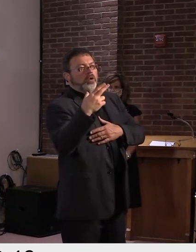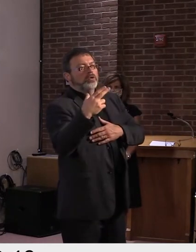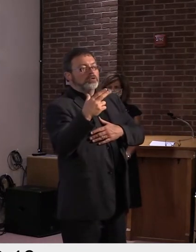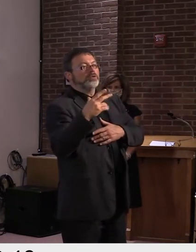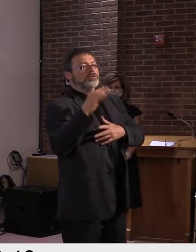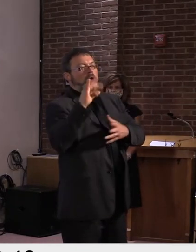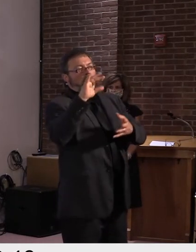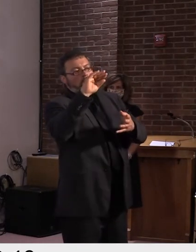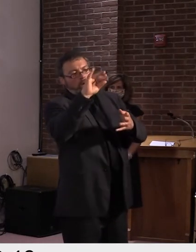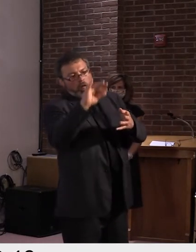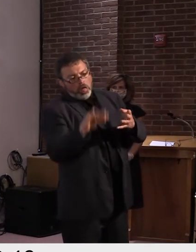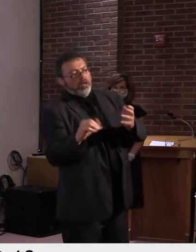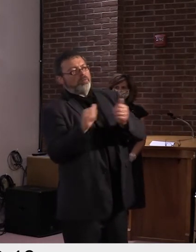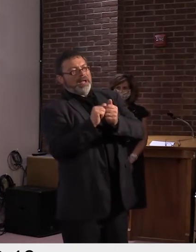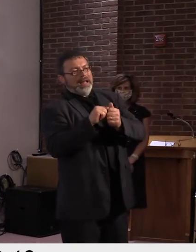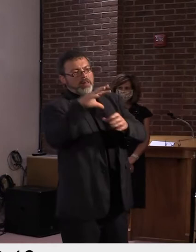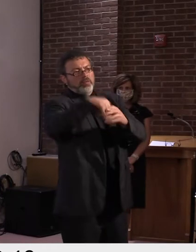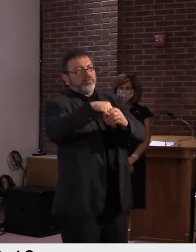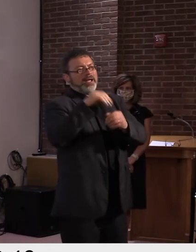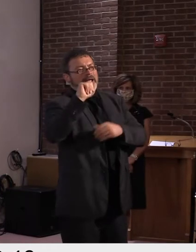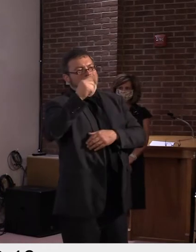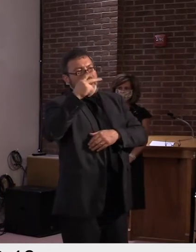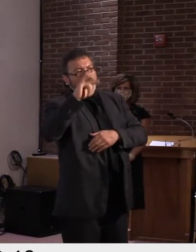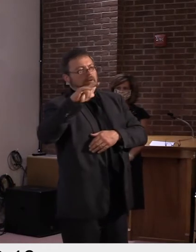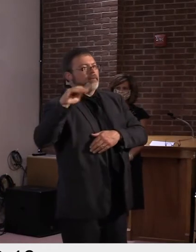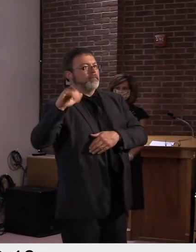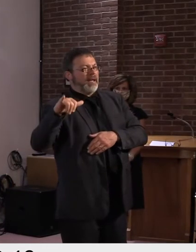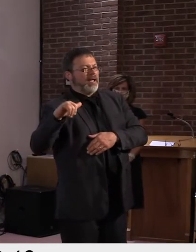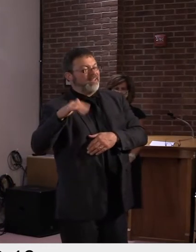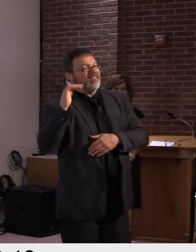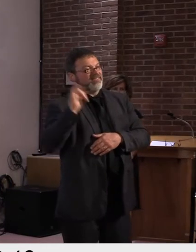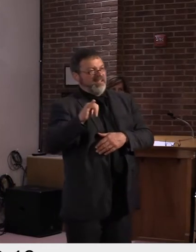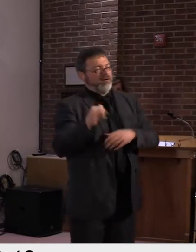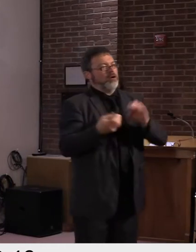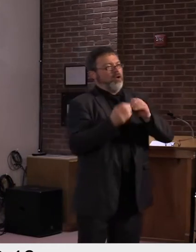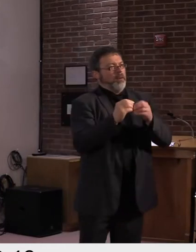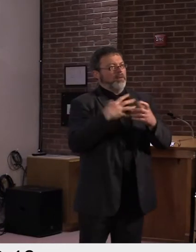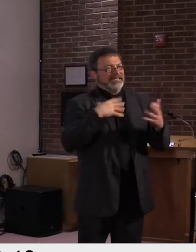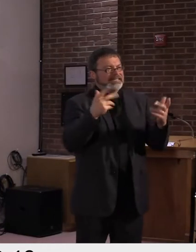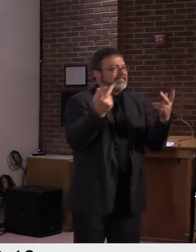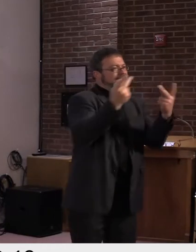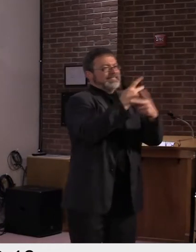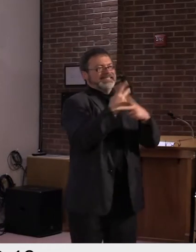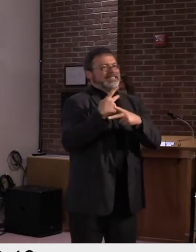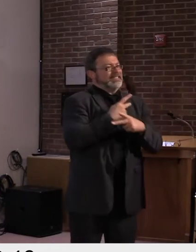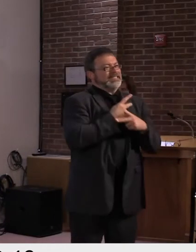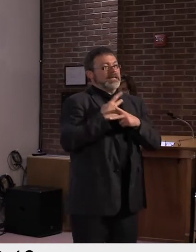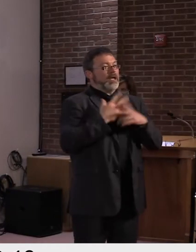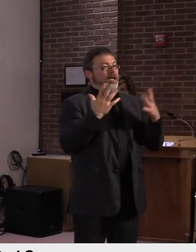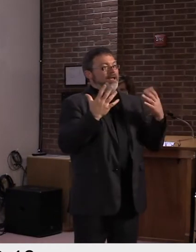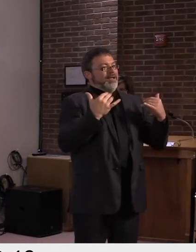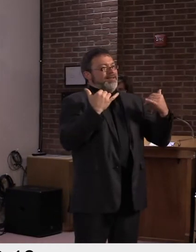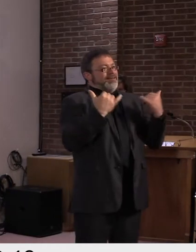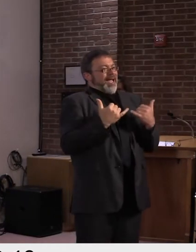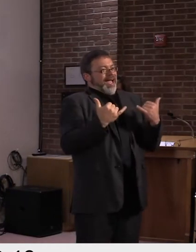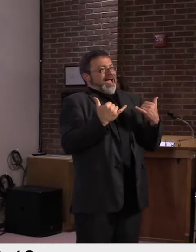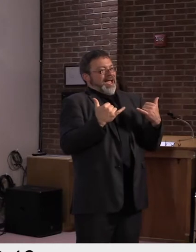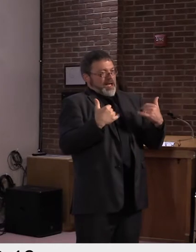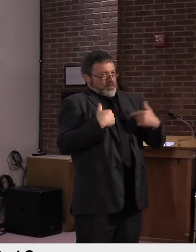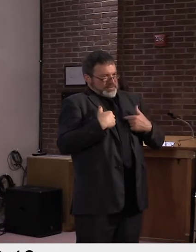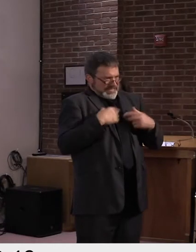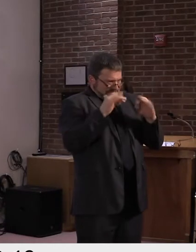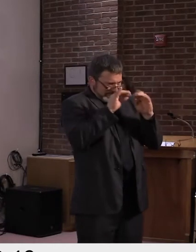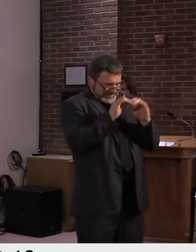this is early numbers in, and it's hard to make definite correlations and causality. But at the